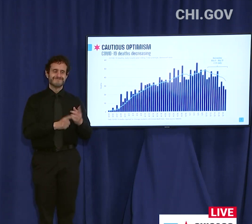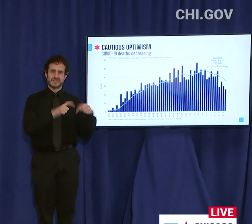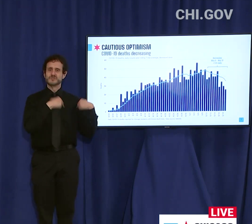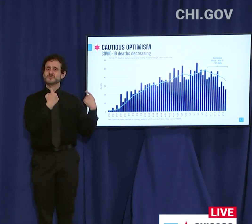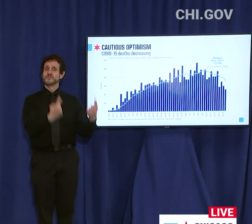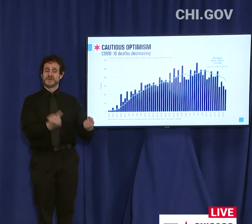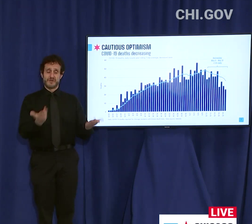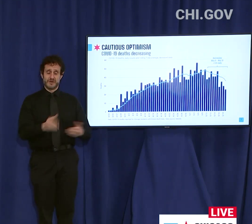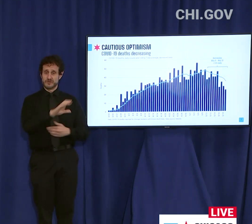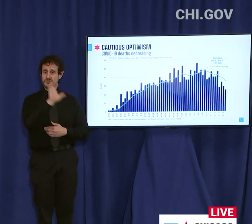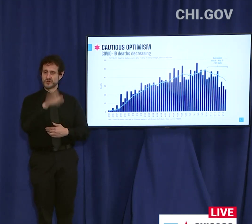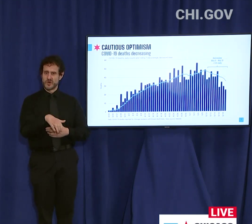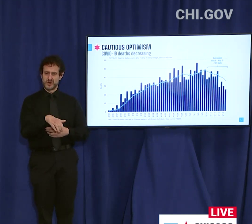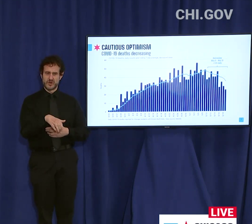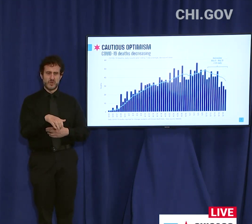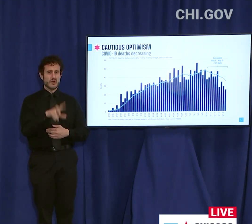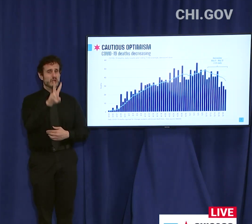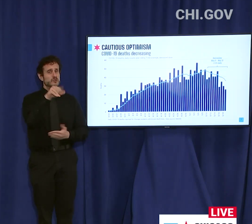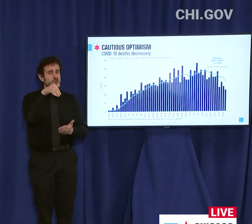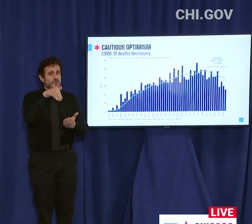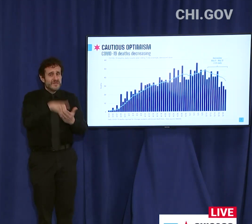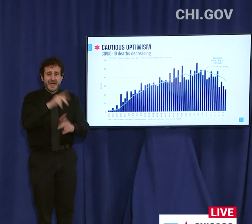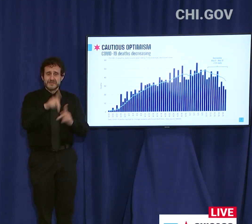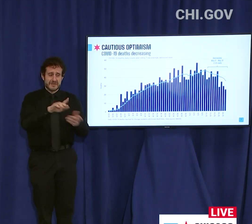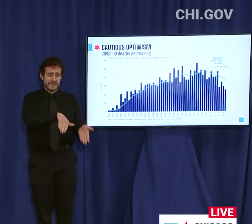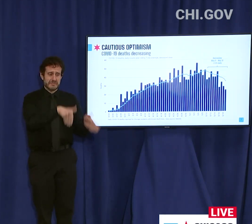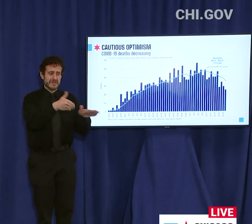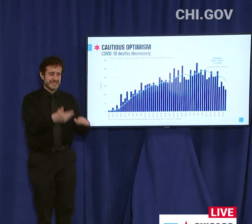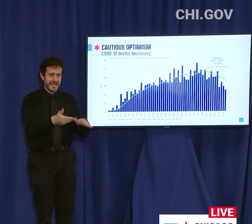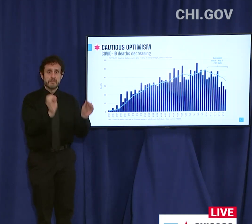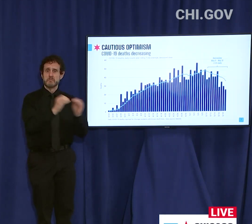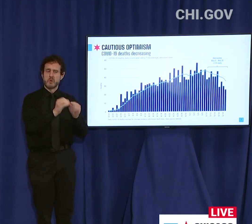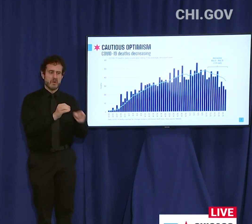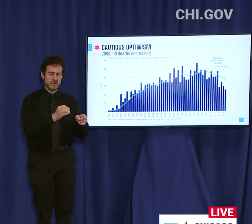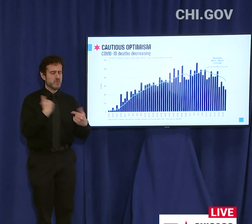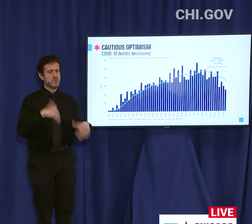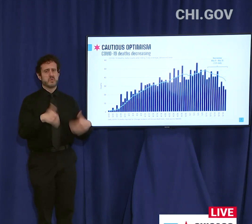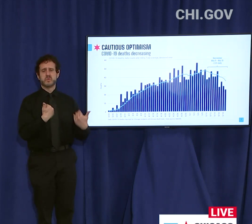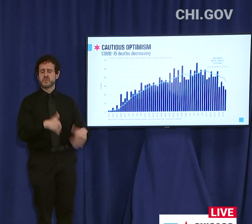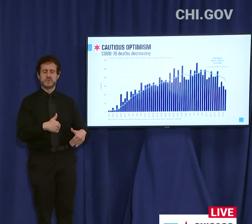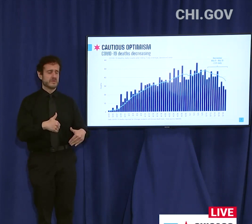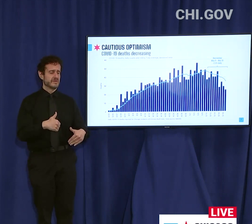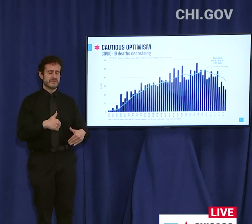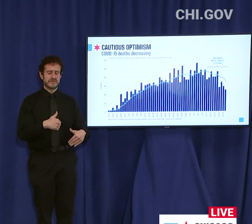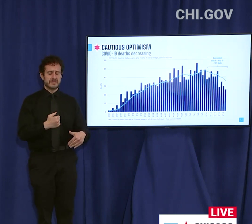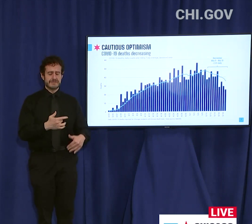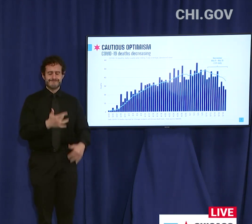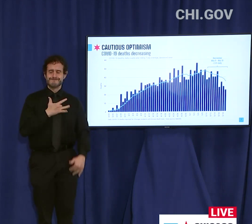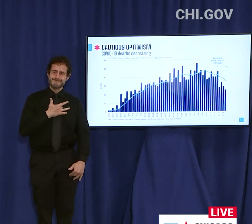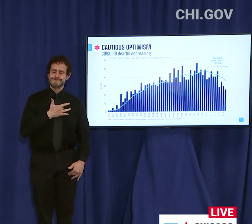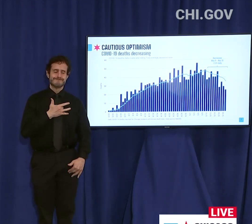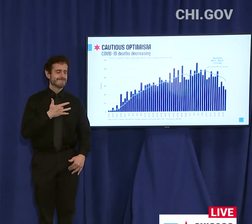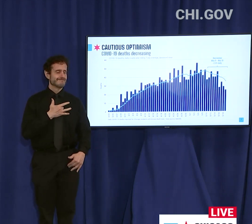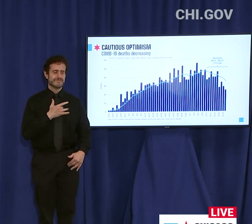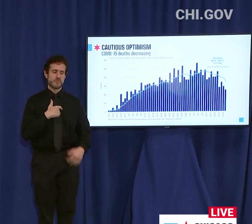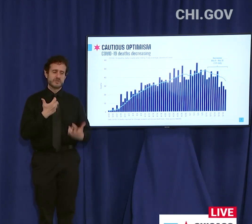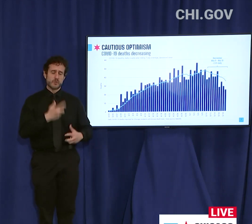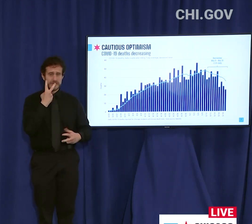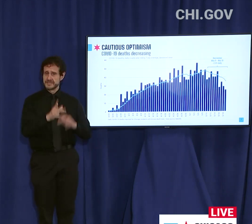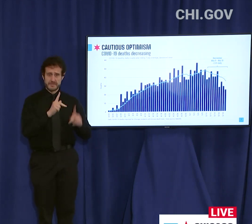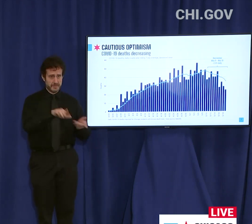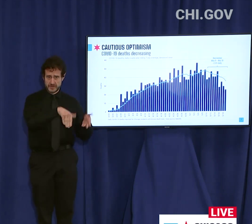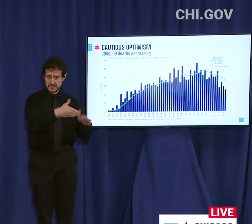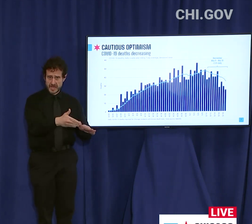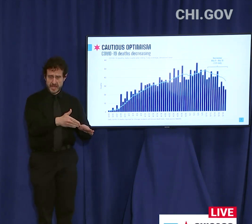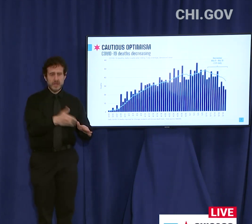deaths are really more than 2,000 than we would have wanted to see from the beginning, and feeling strongly that all